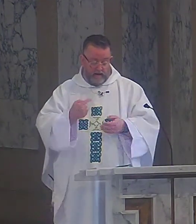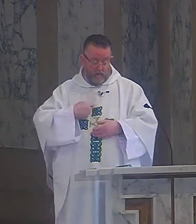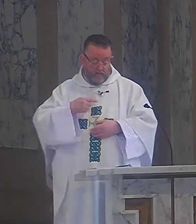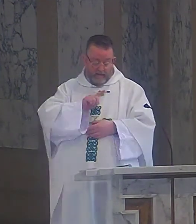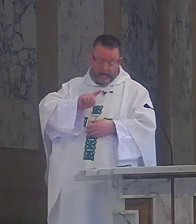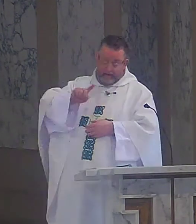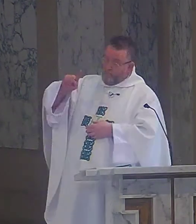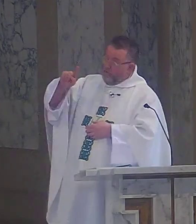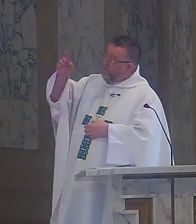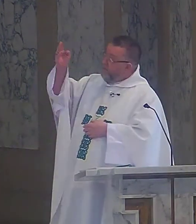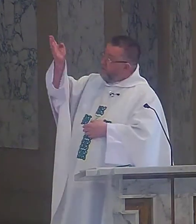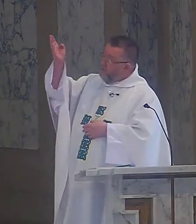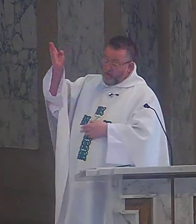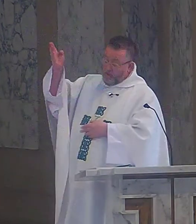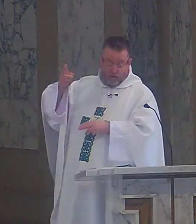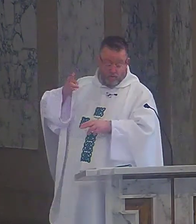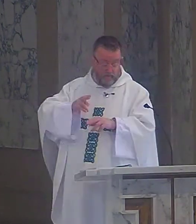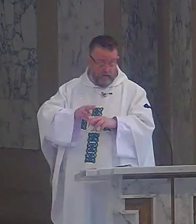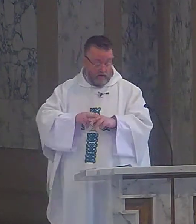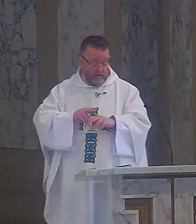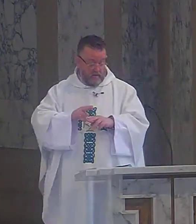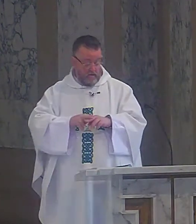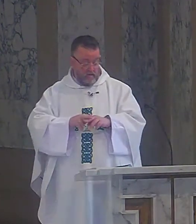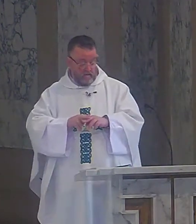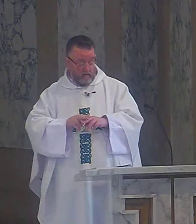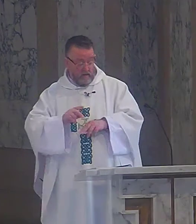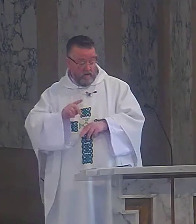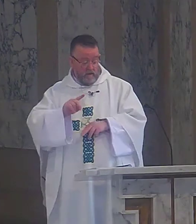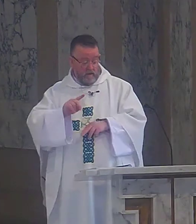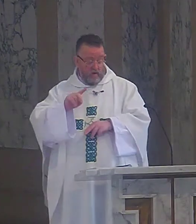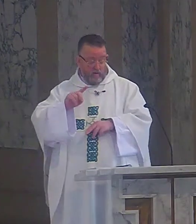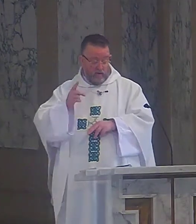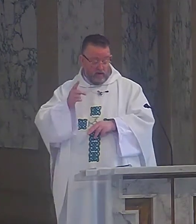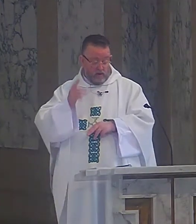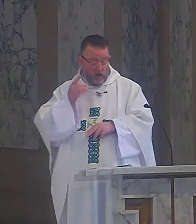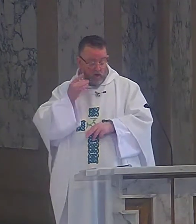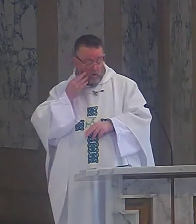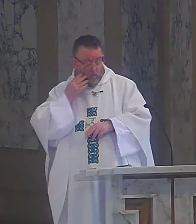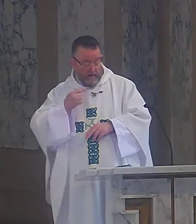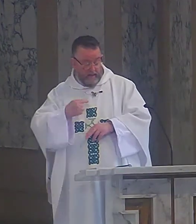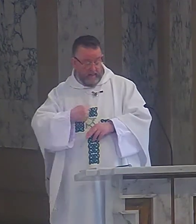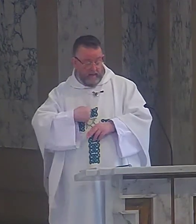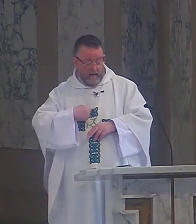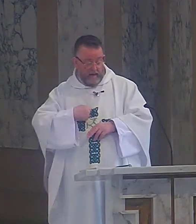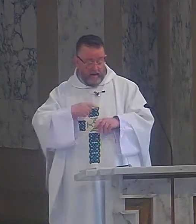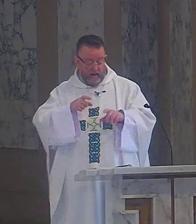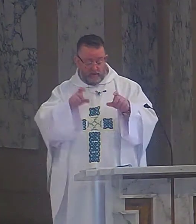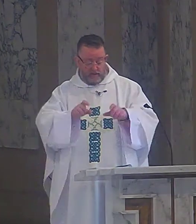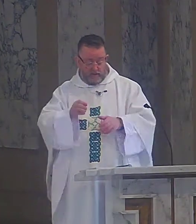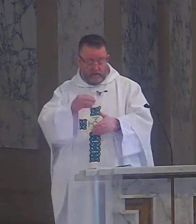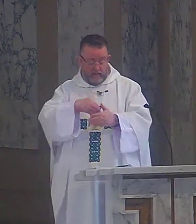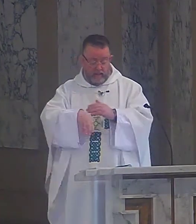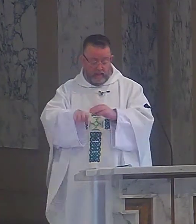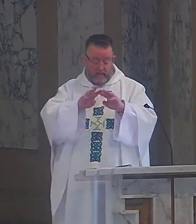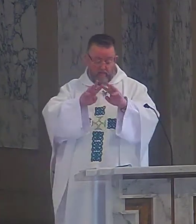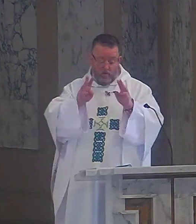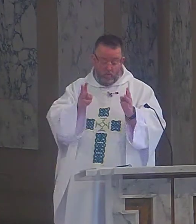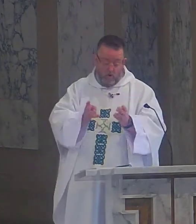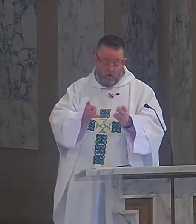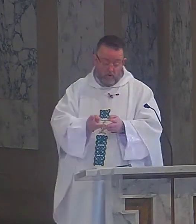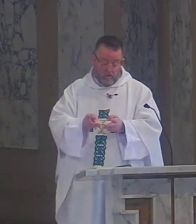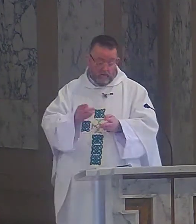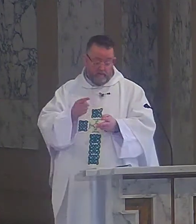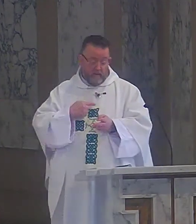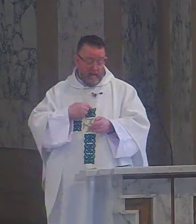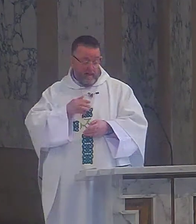Now I am coming to you, Father, but while I am still in the